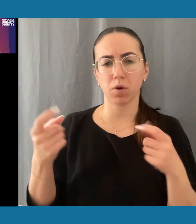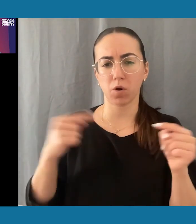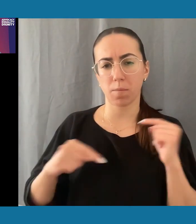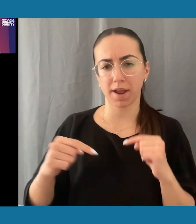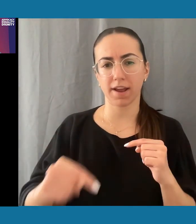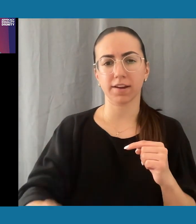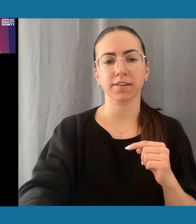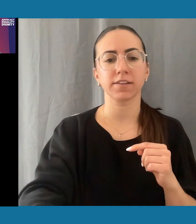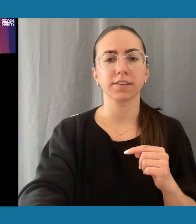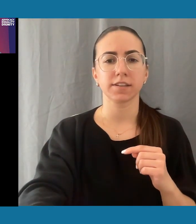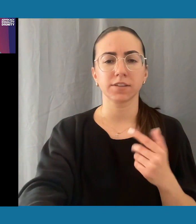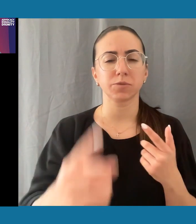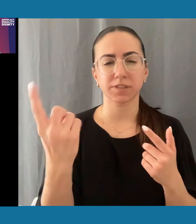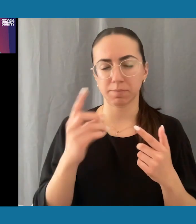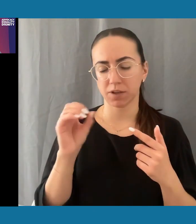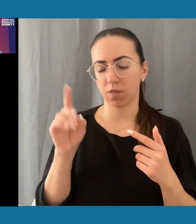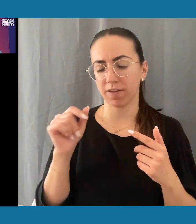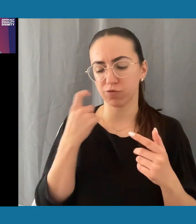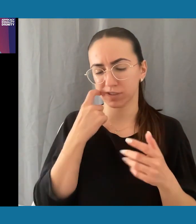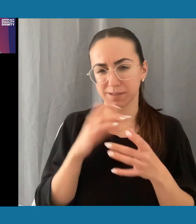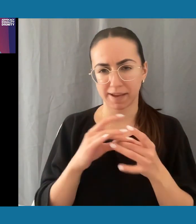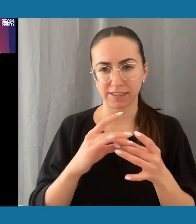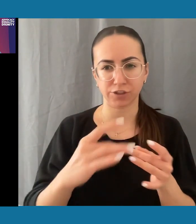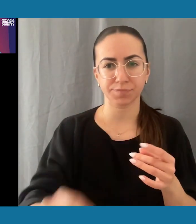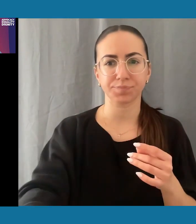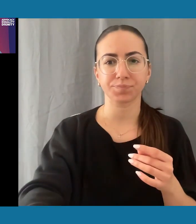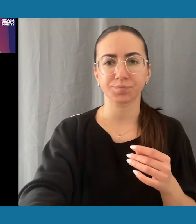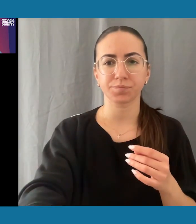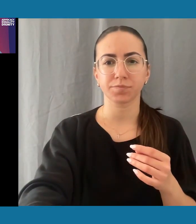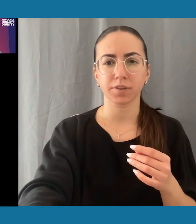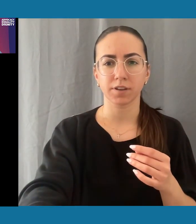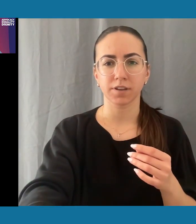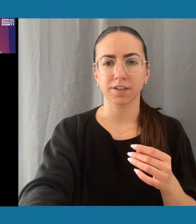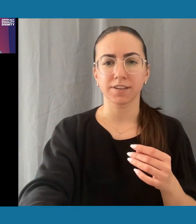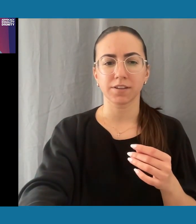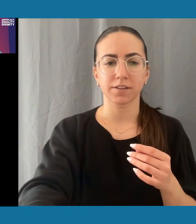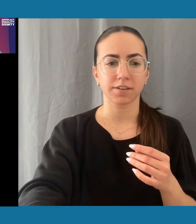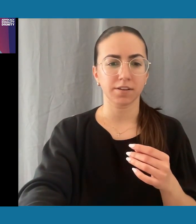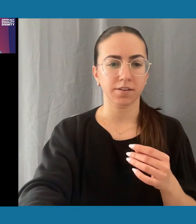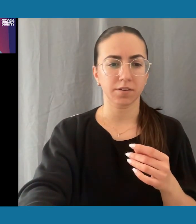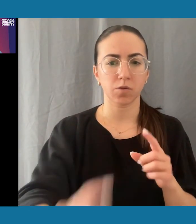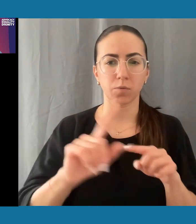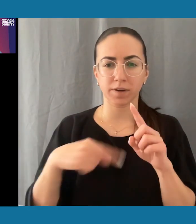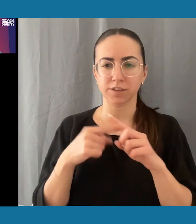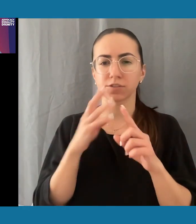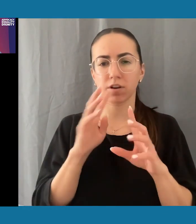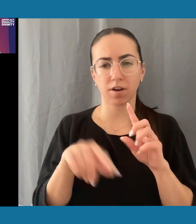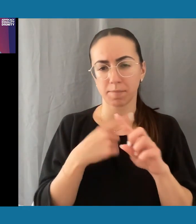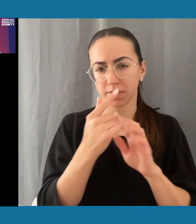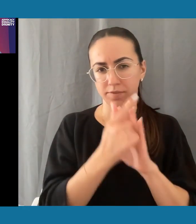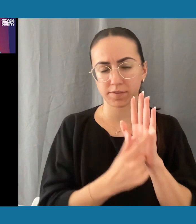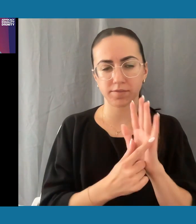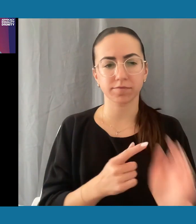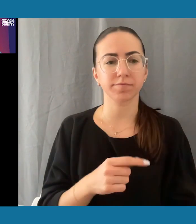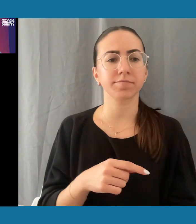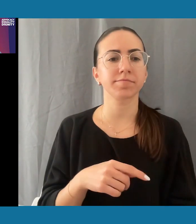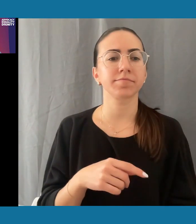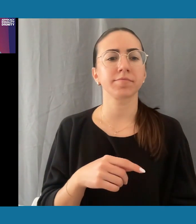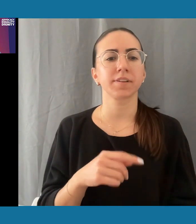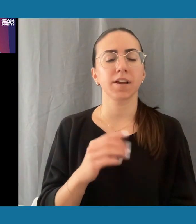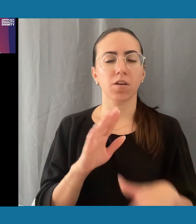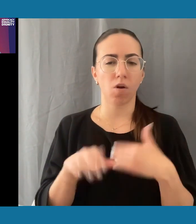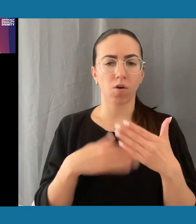things Olivia said a few moments ago when she was talking about the statutes. The legislative intent and all the places in our